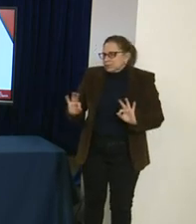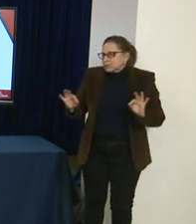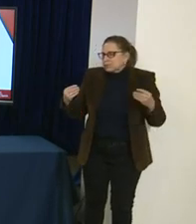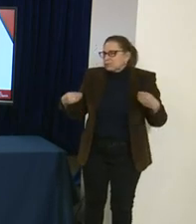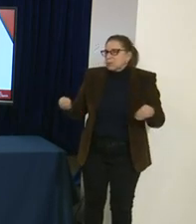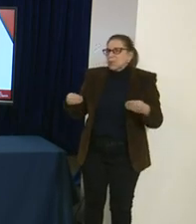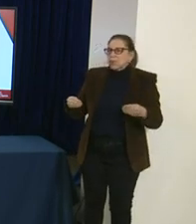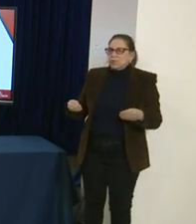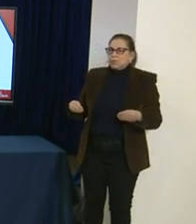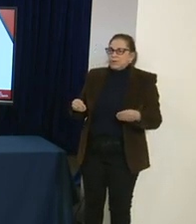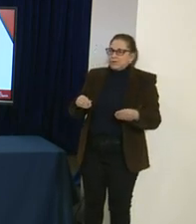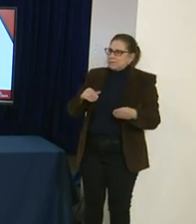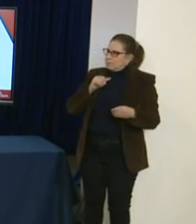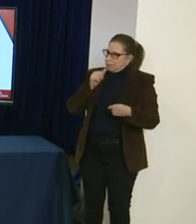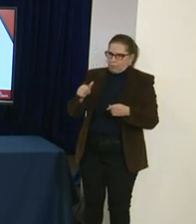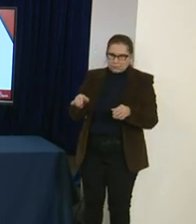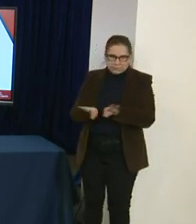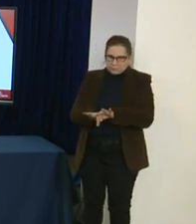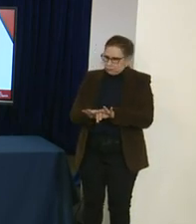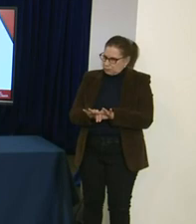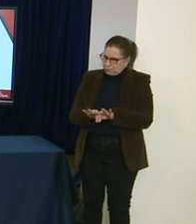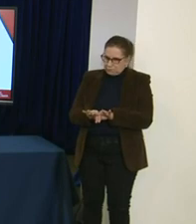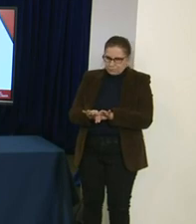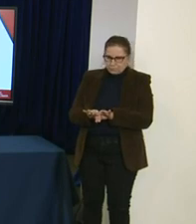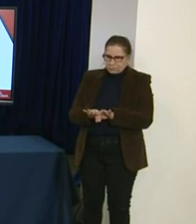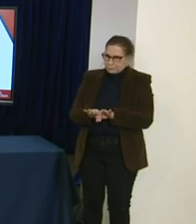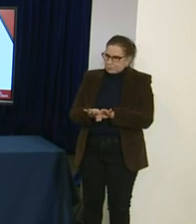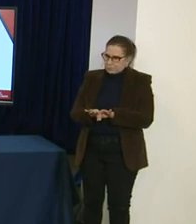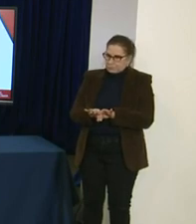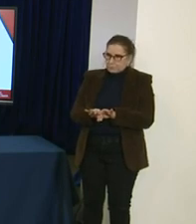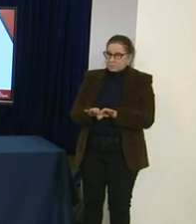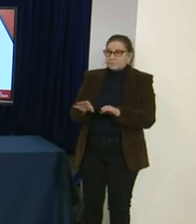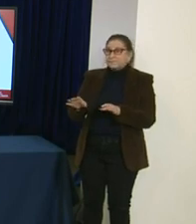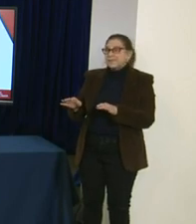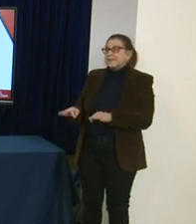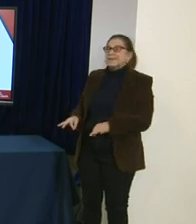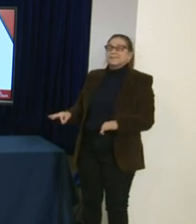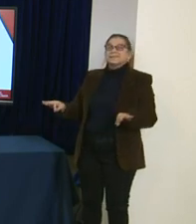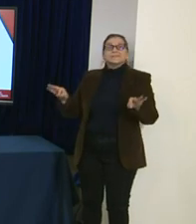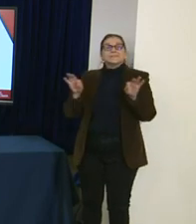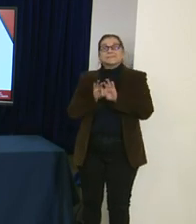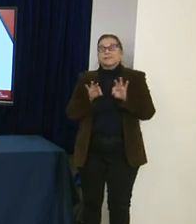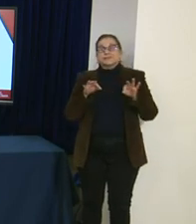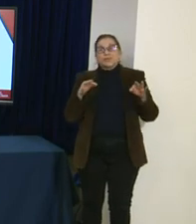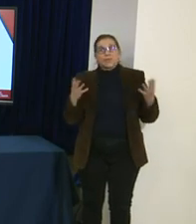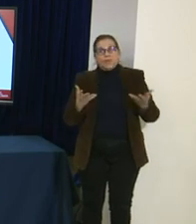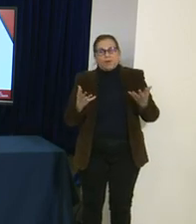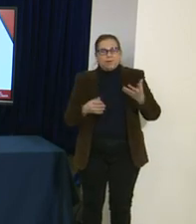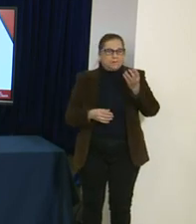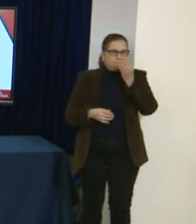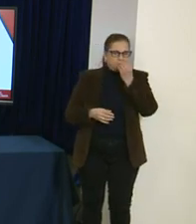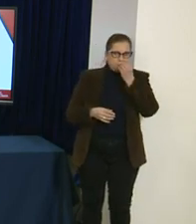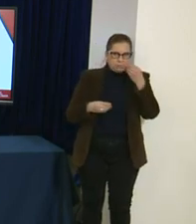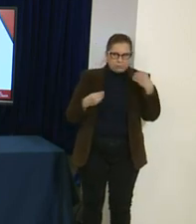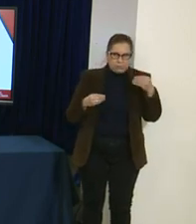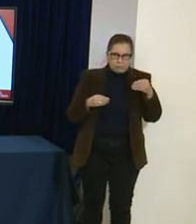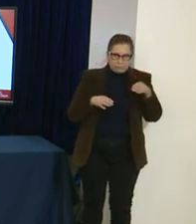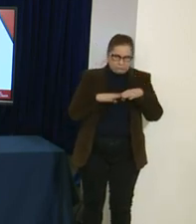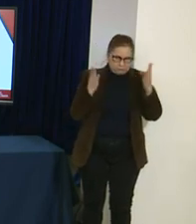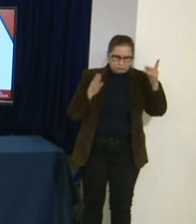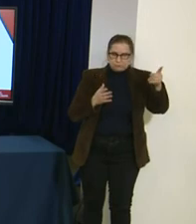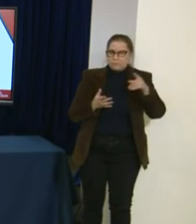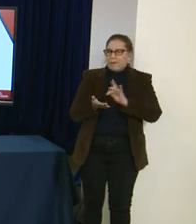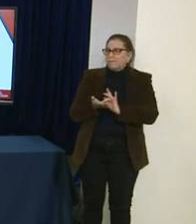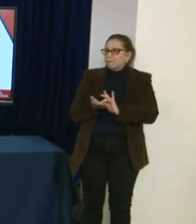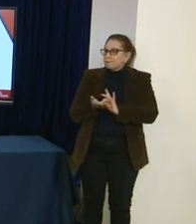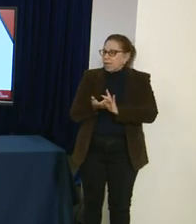retailers. Essential retailers that will not be affected are food stores, pharmacies, stores where you can